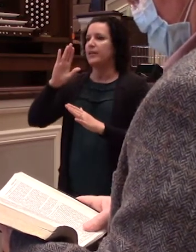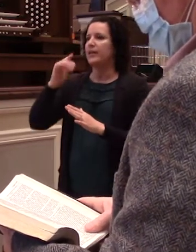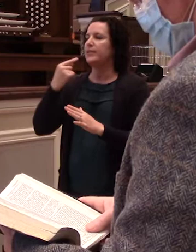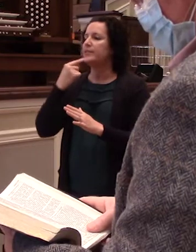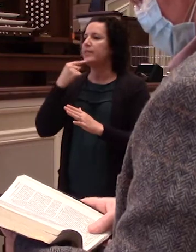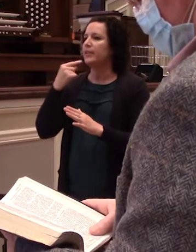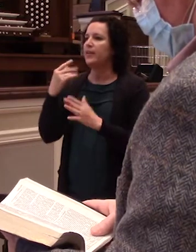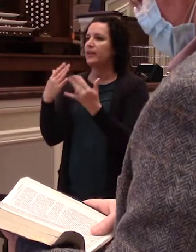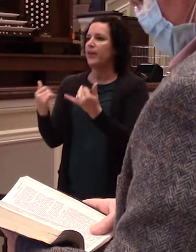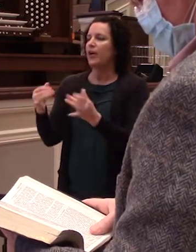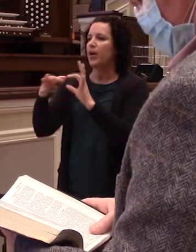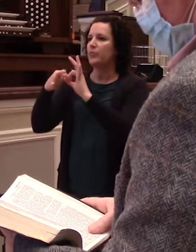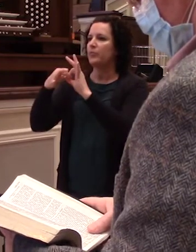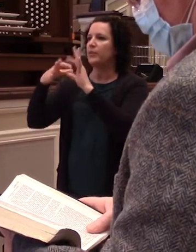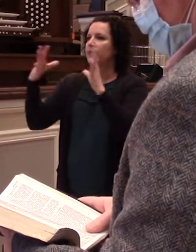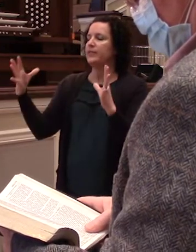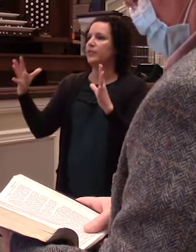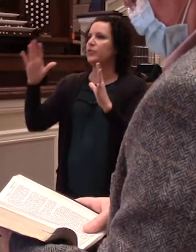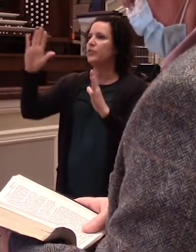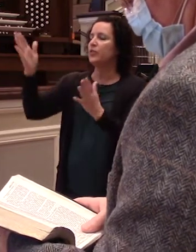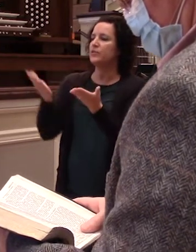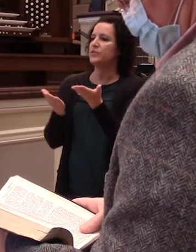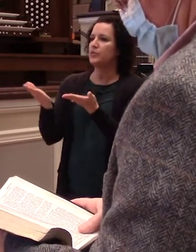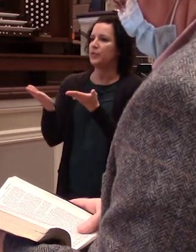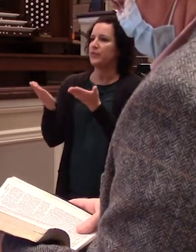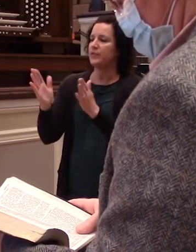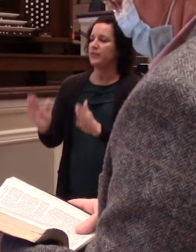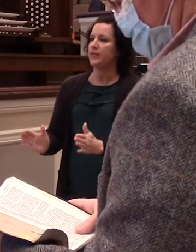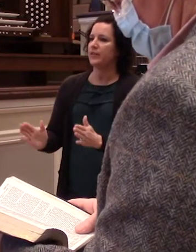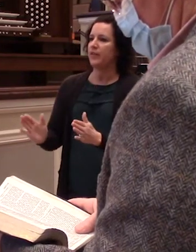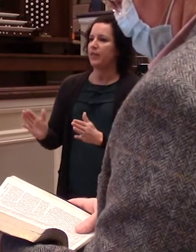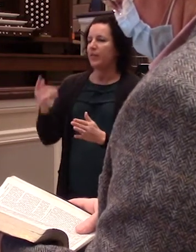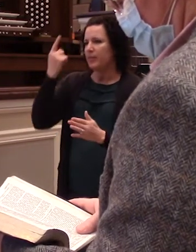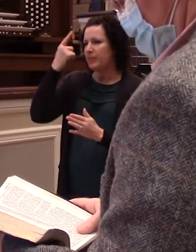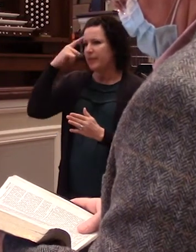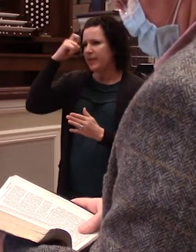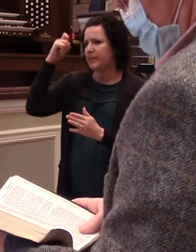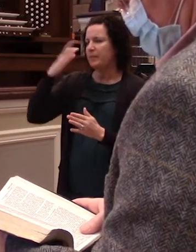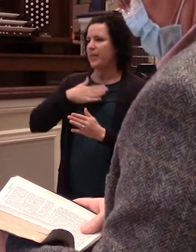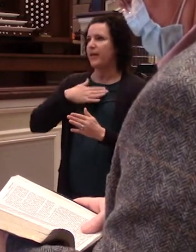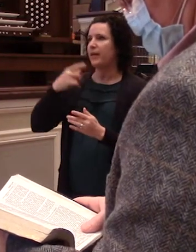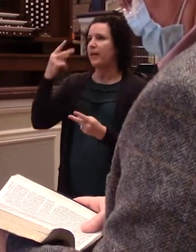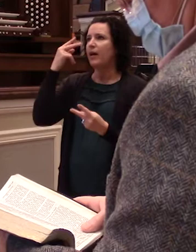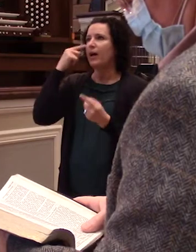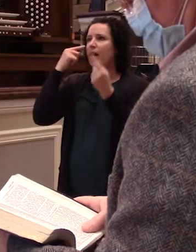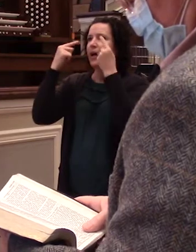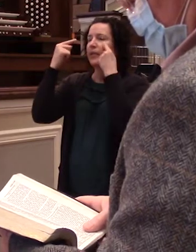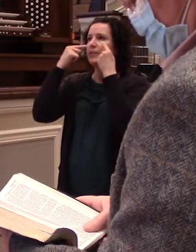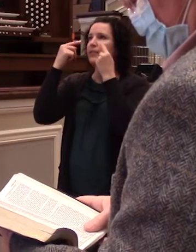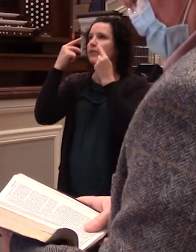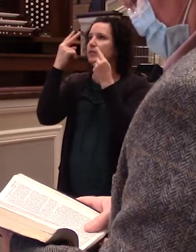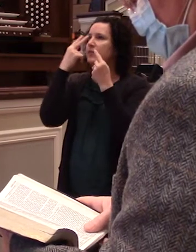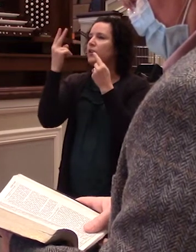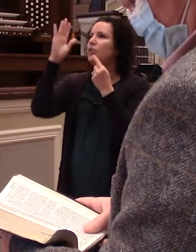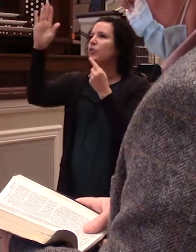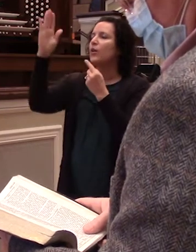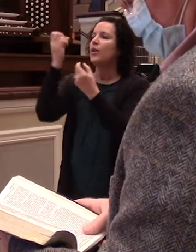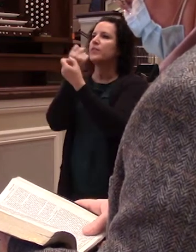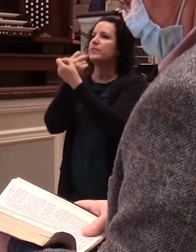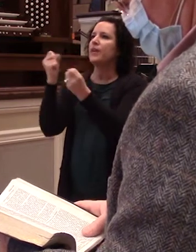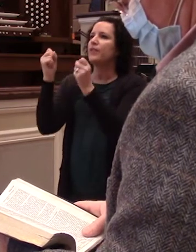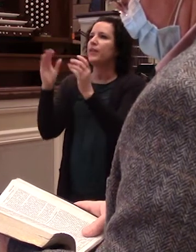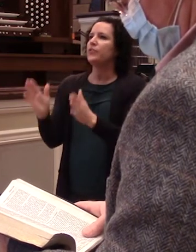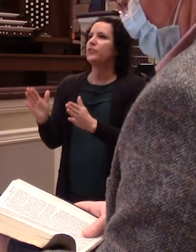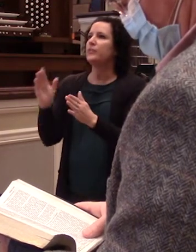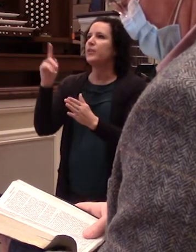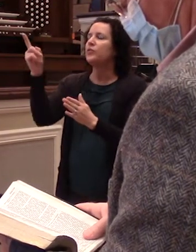to depart in peace according to your word, for my eyes have seen your salvation, which you have prepared in the presence of